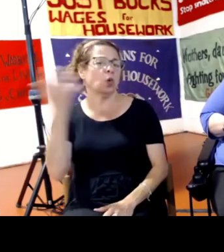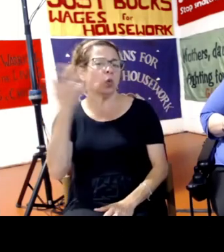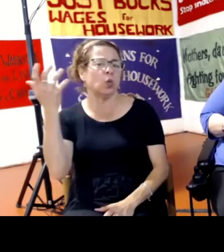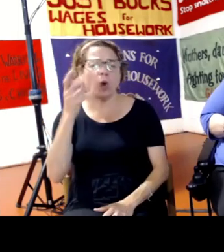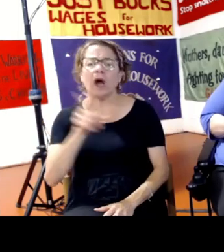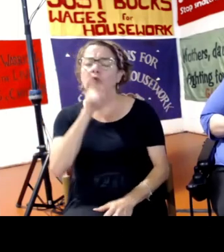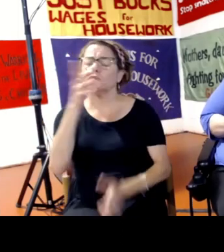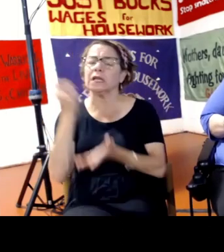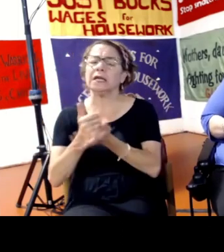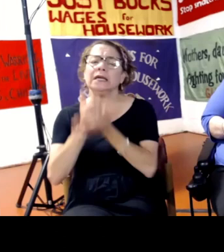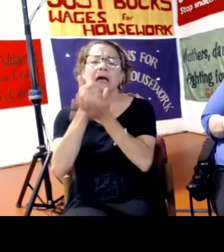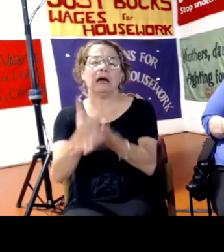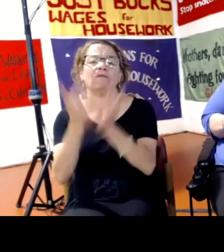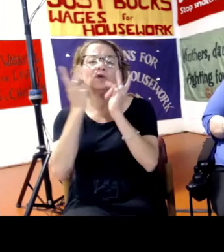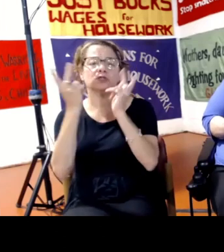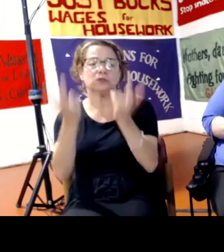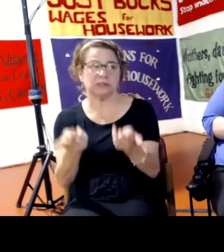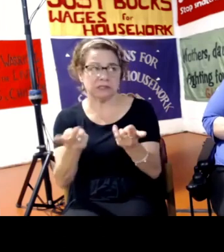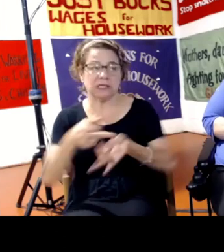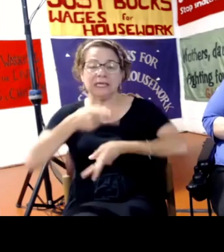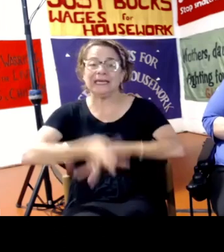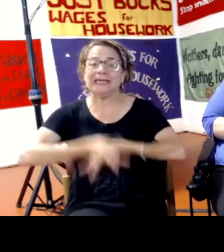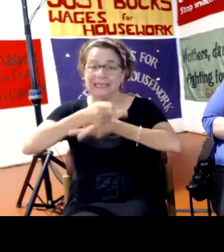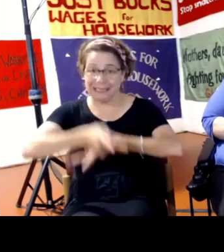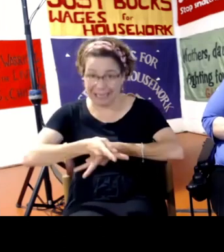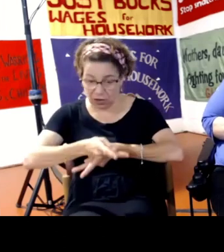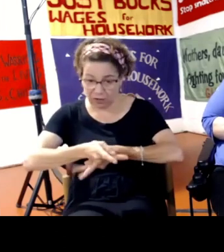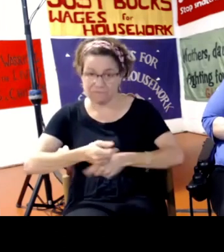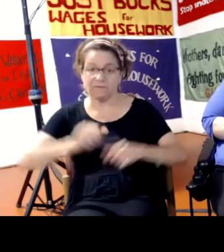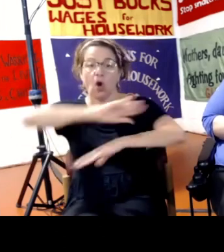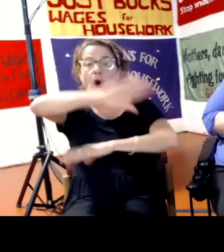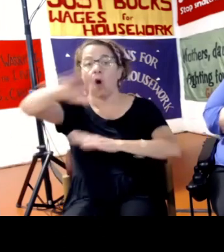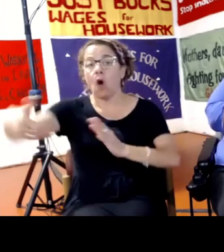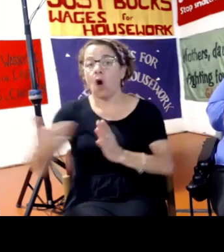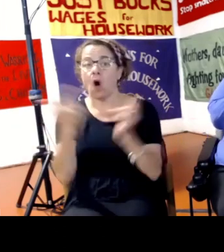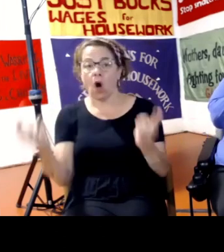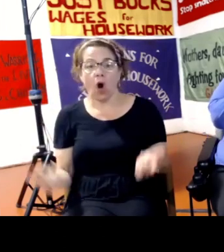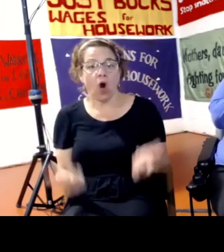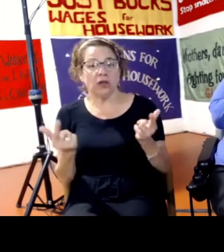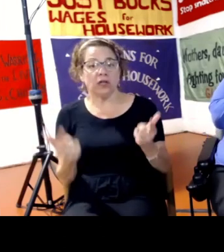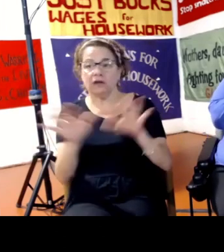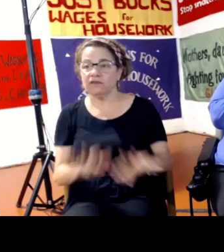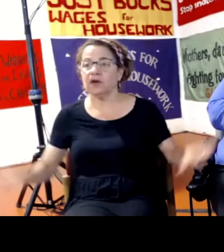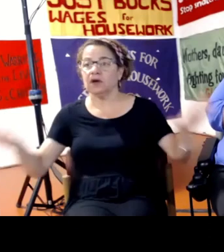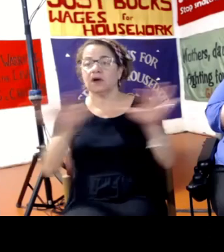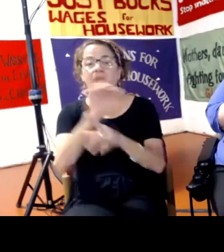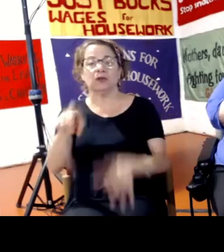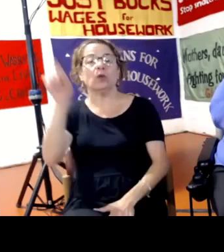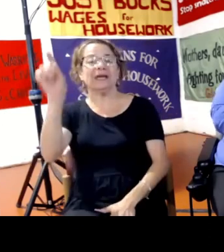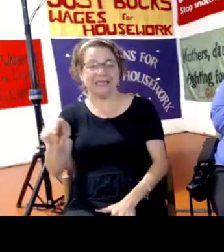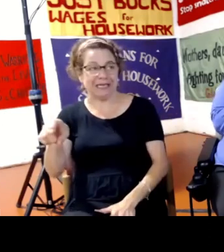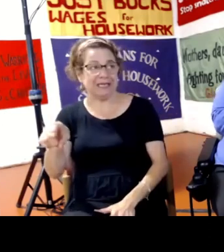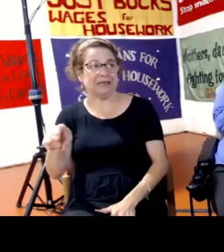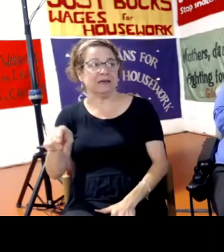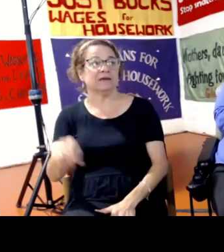useful to see caring for all life is what we need if we want to care